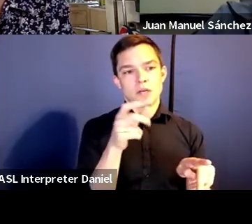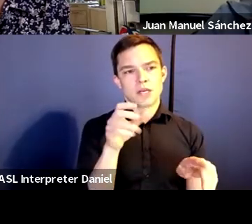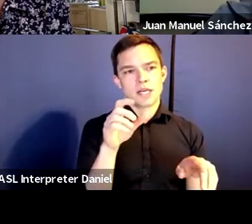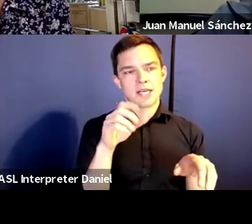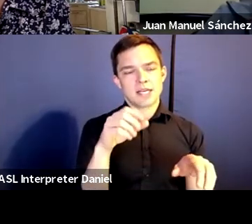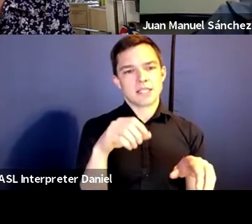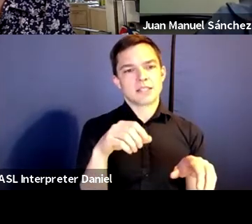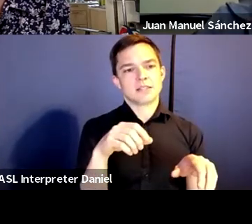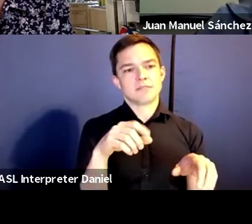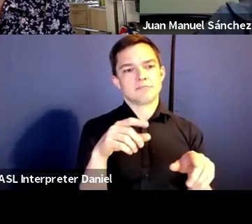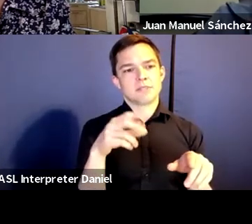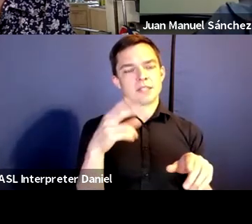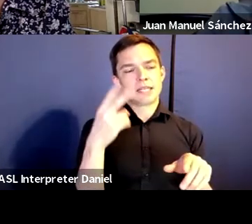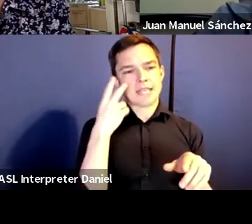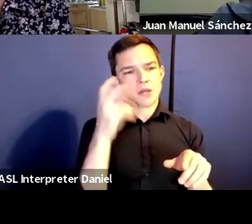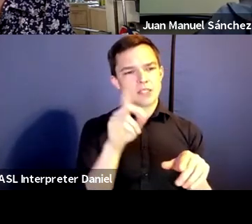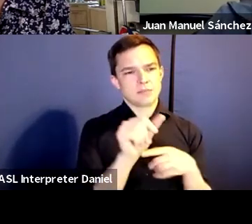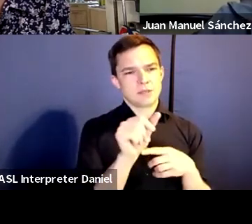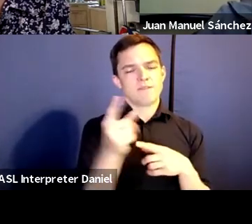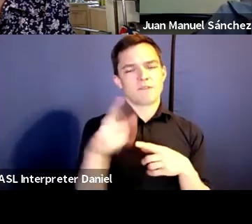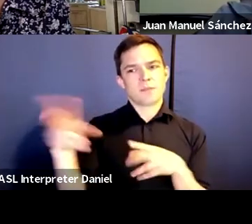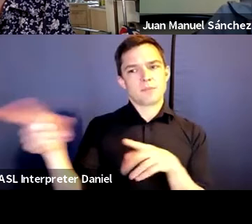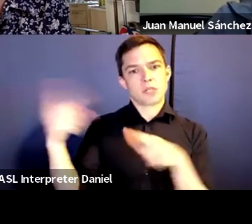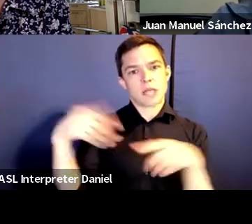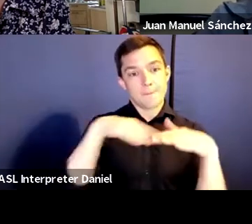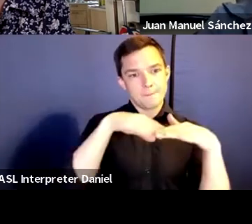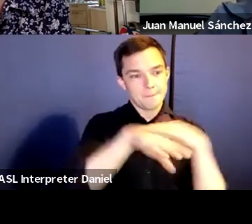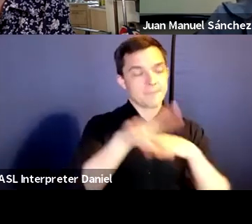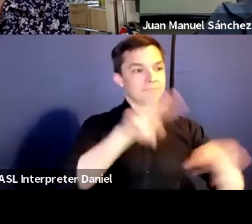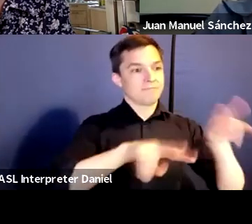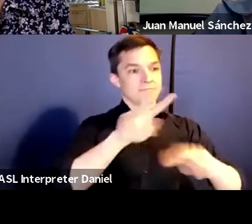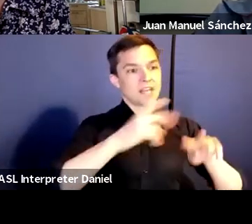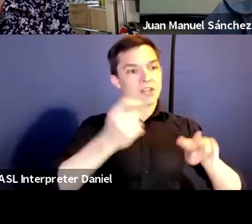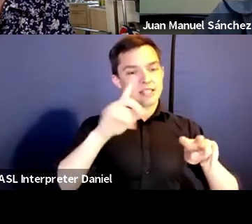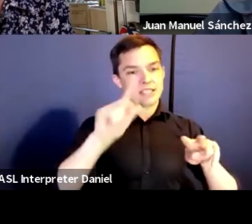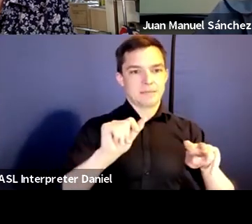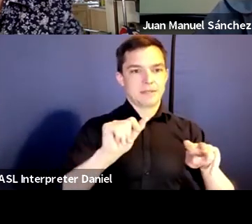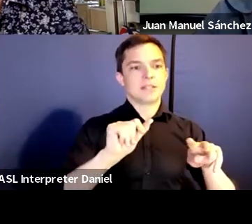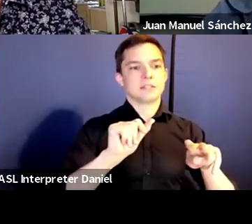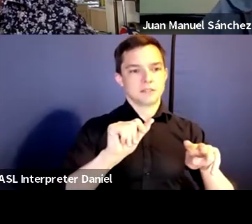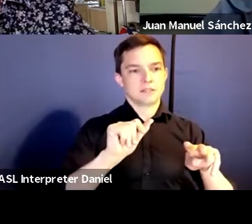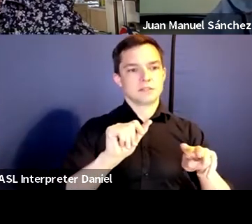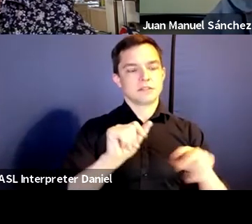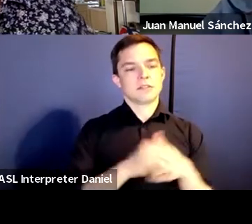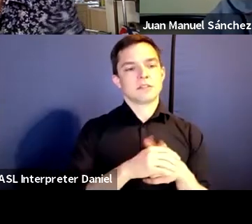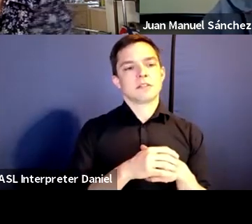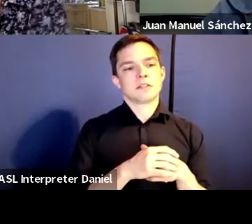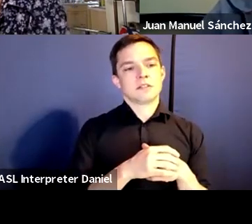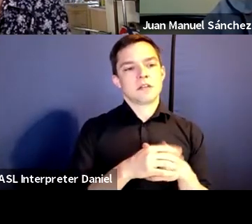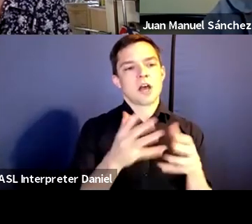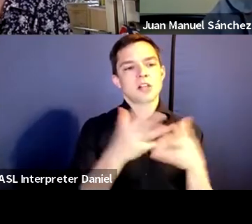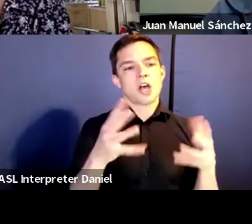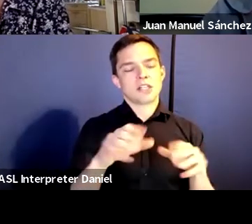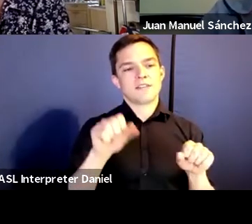into and understand person with disabilities itself. There is no. There's a lot of doubt